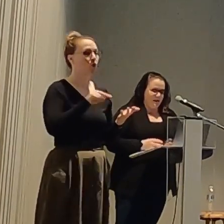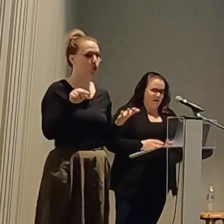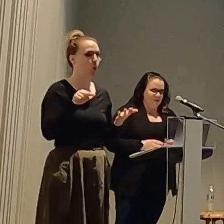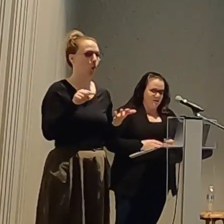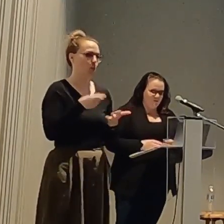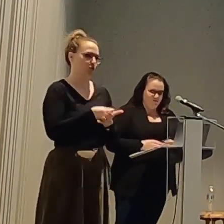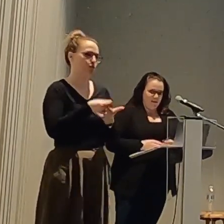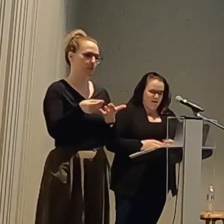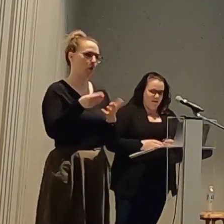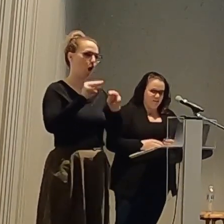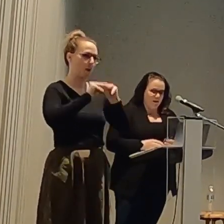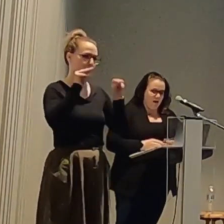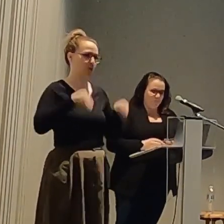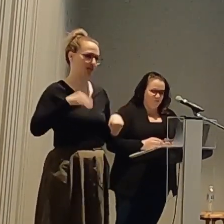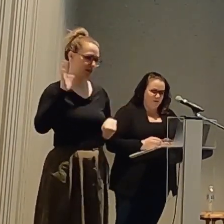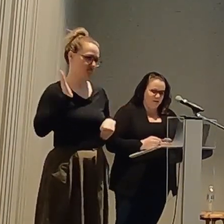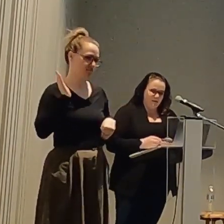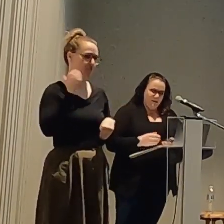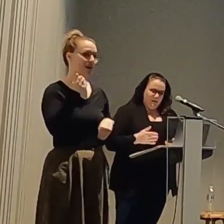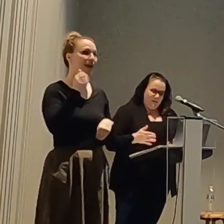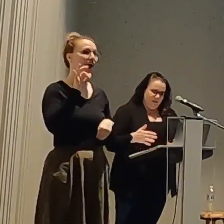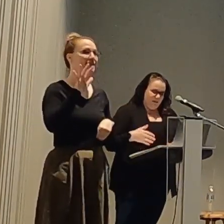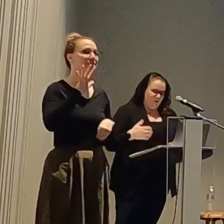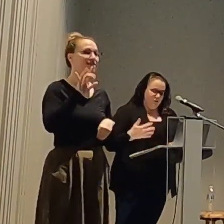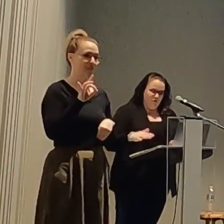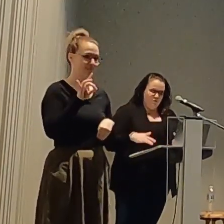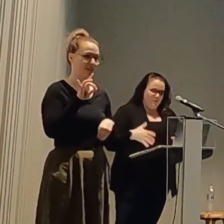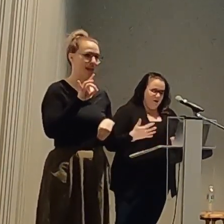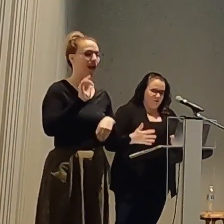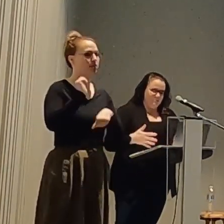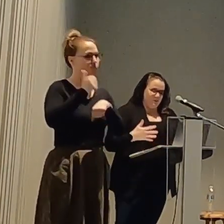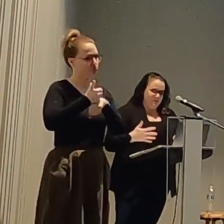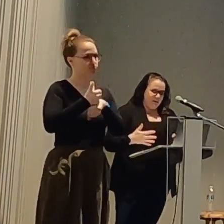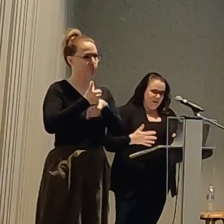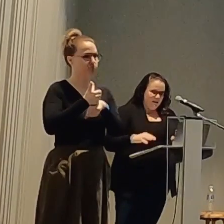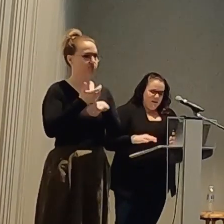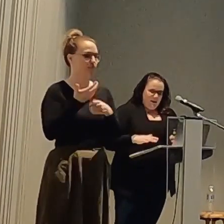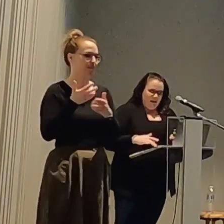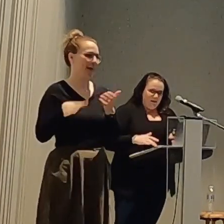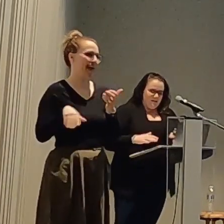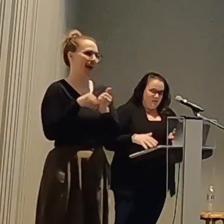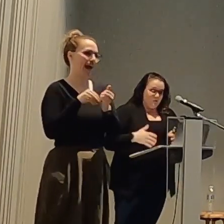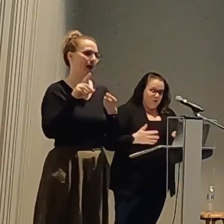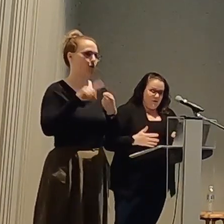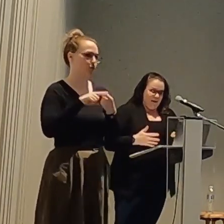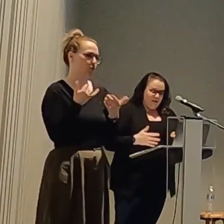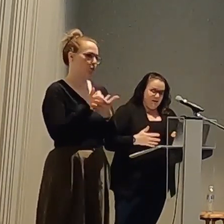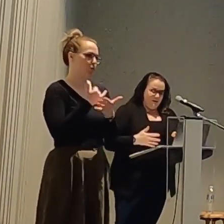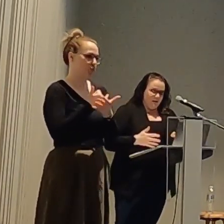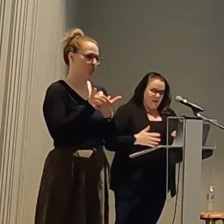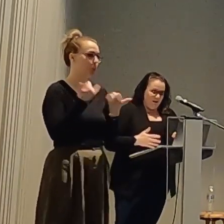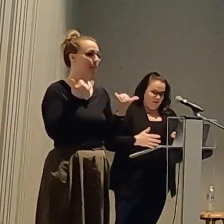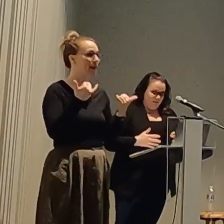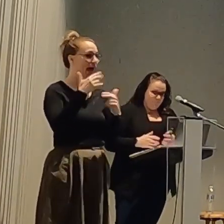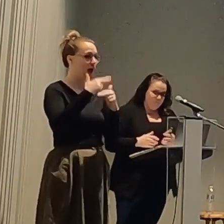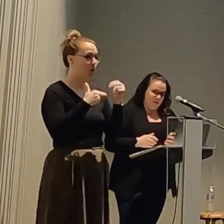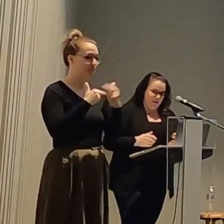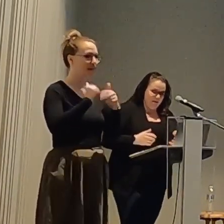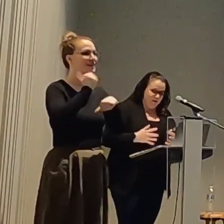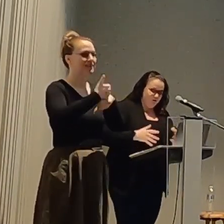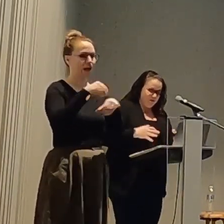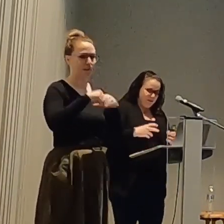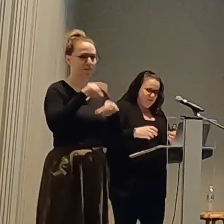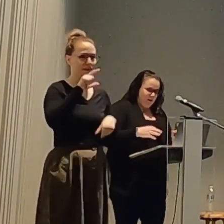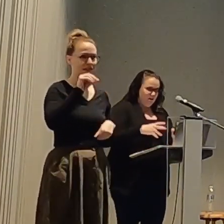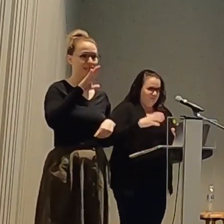museum in 1958 to complement the new modern building, and they were located in the lobby